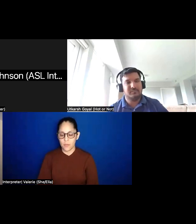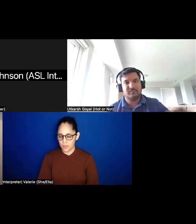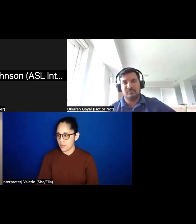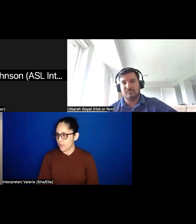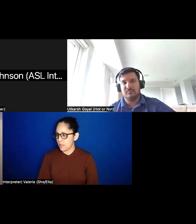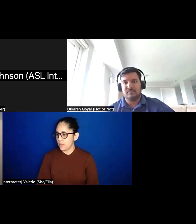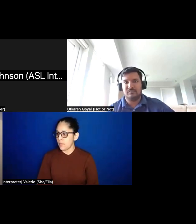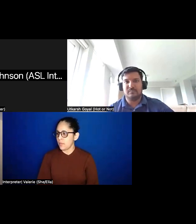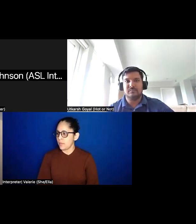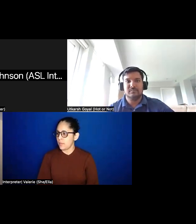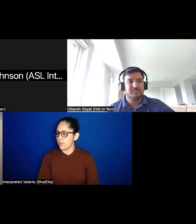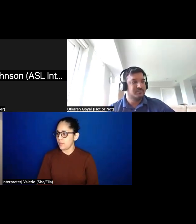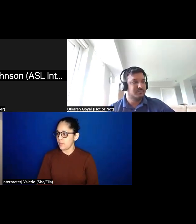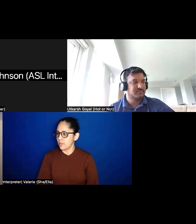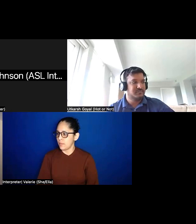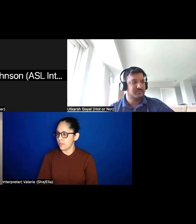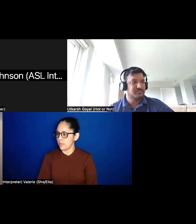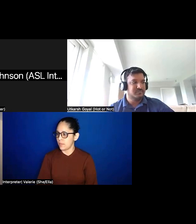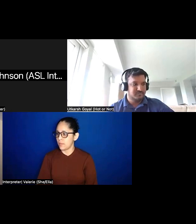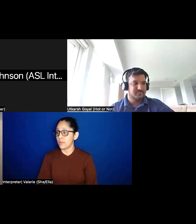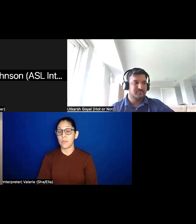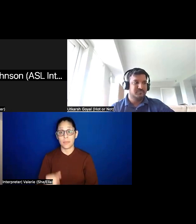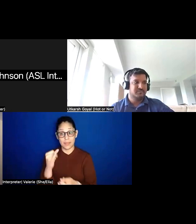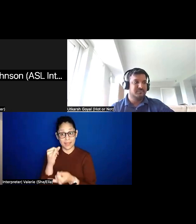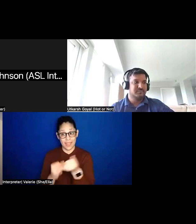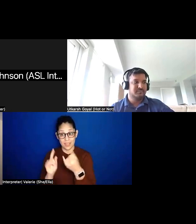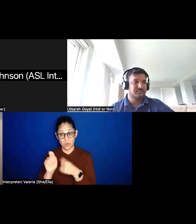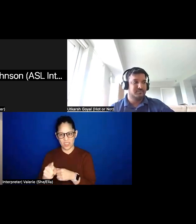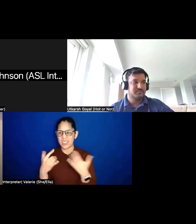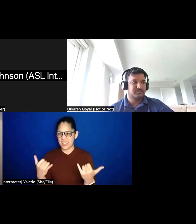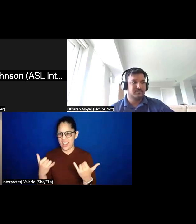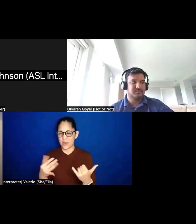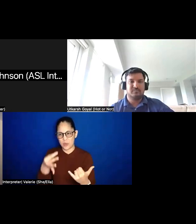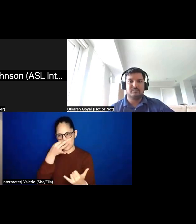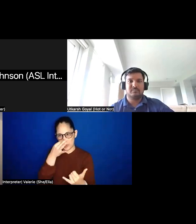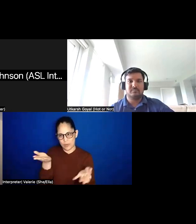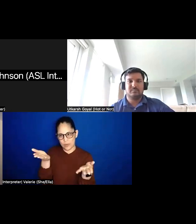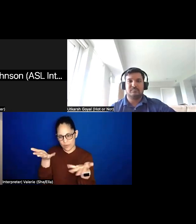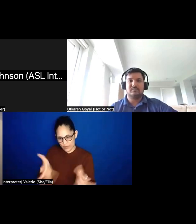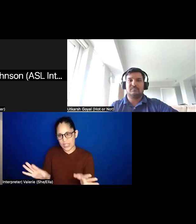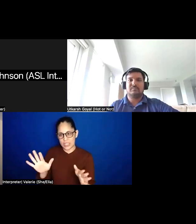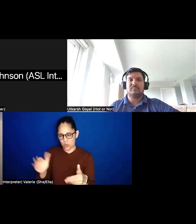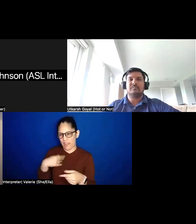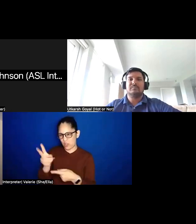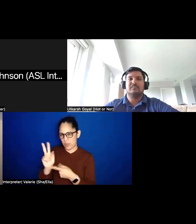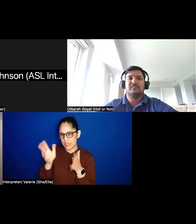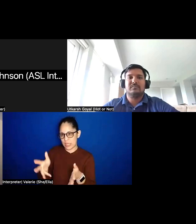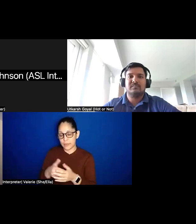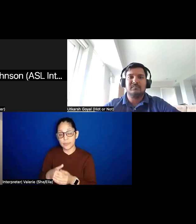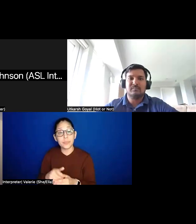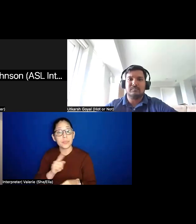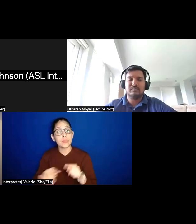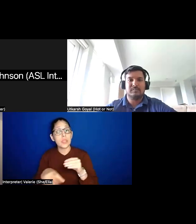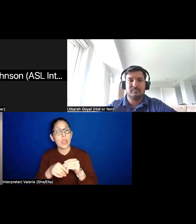My last question to both of you, we're down to the last 2 minutes, and also kind of going a little bit with what you just said, Hamish. Oh, no, sorry, Utkarsh.